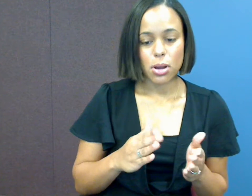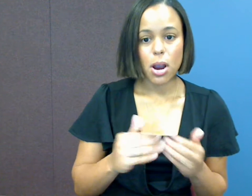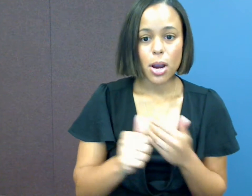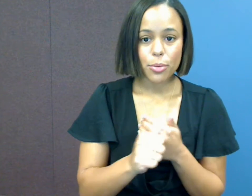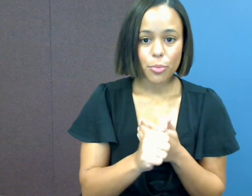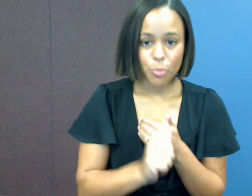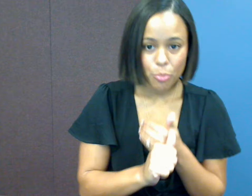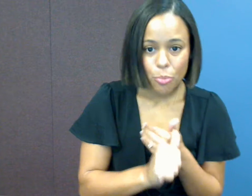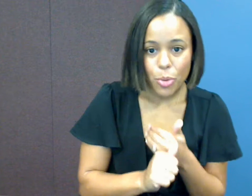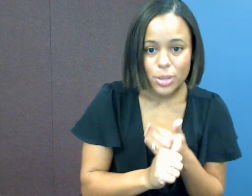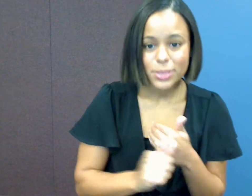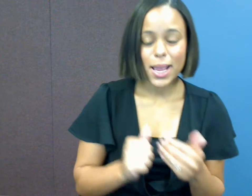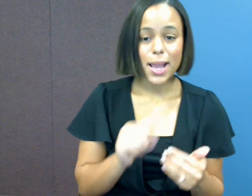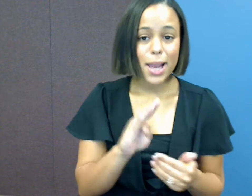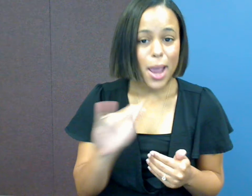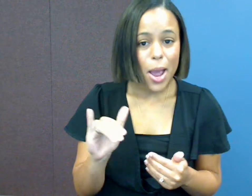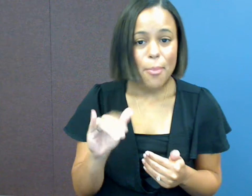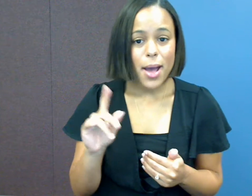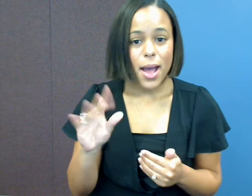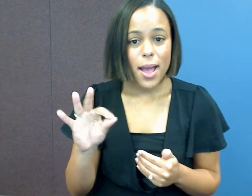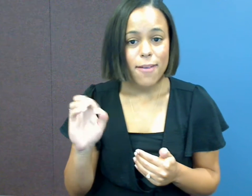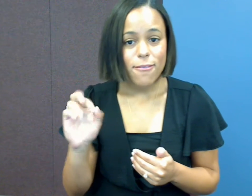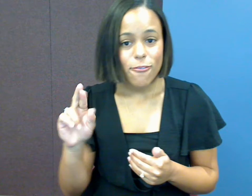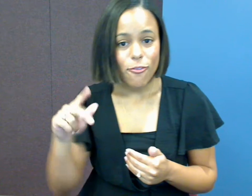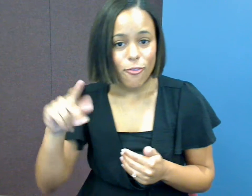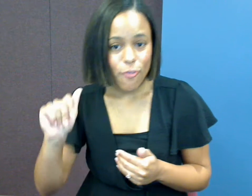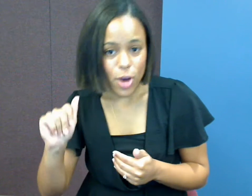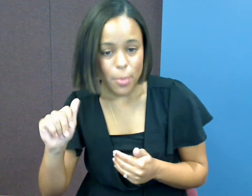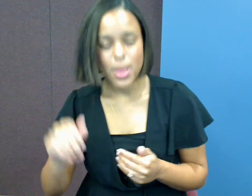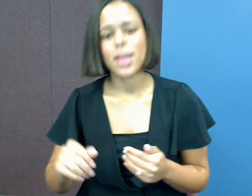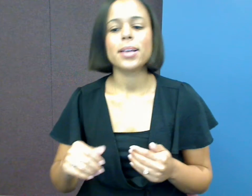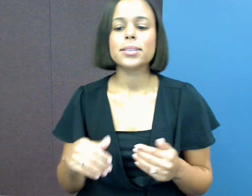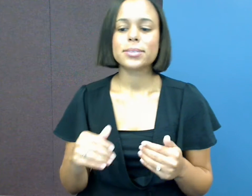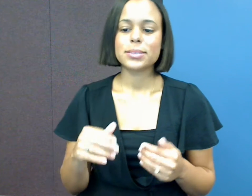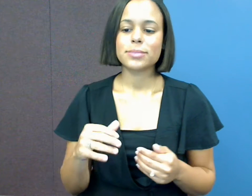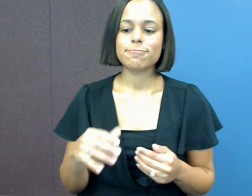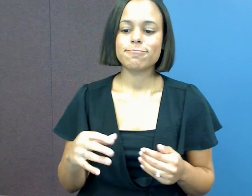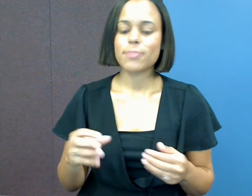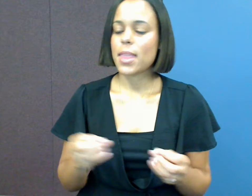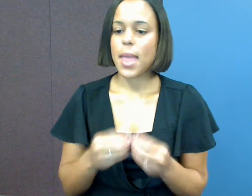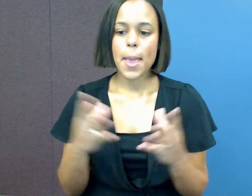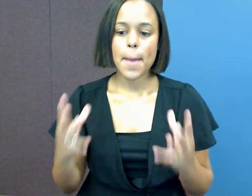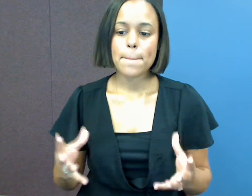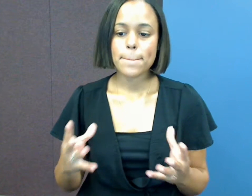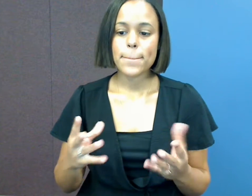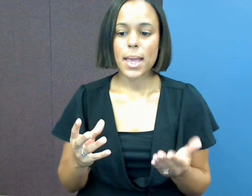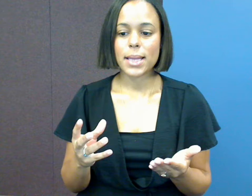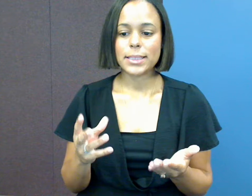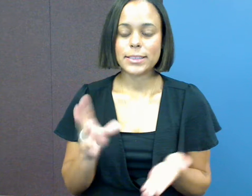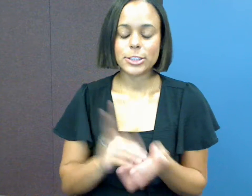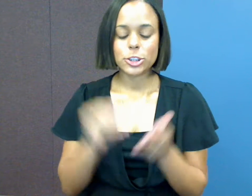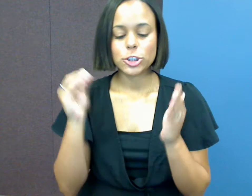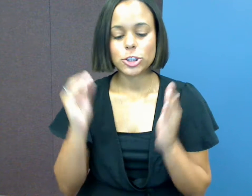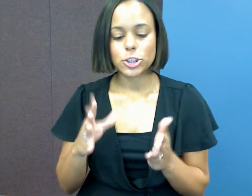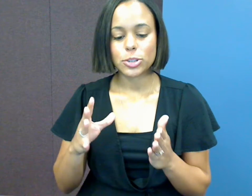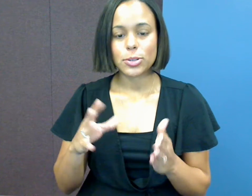safety issues involved, and it's important to know key definitions as they relate to student